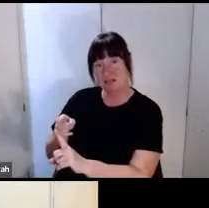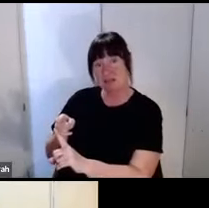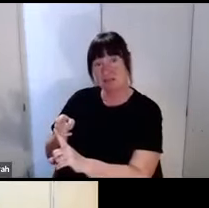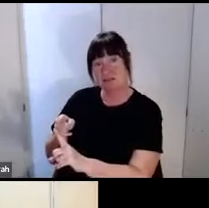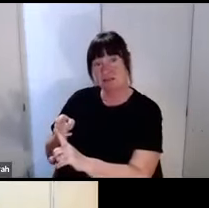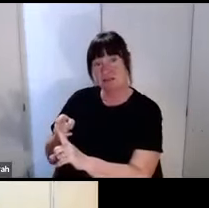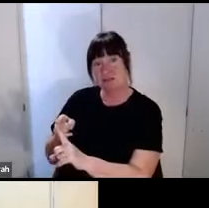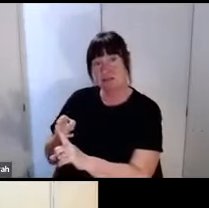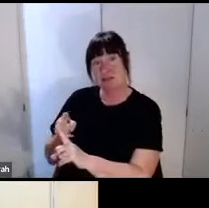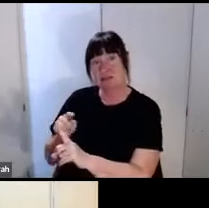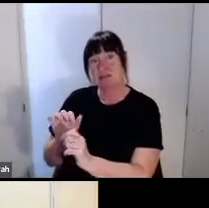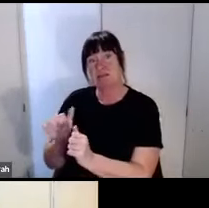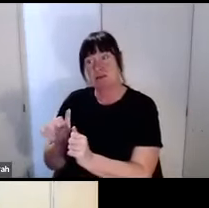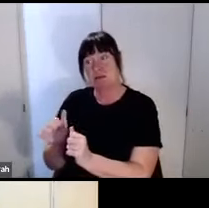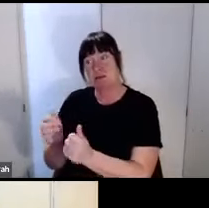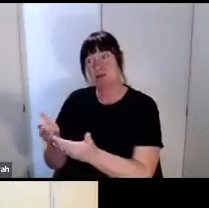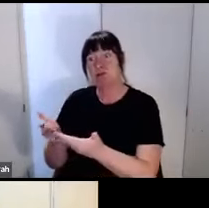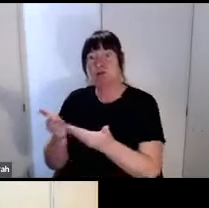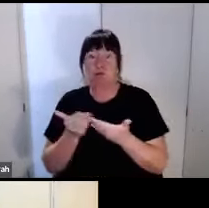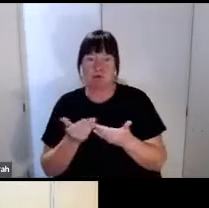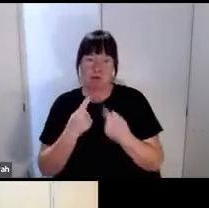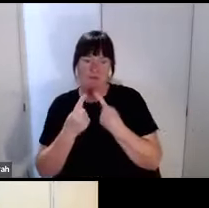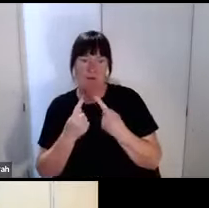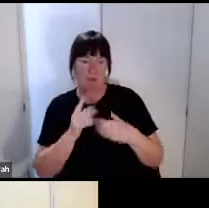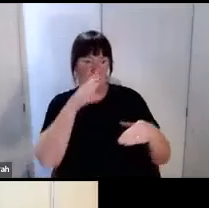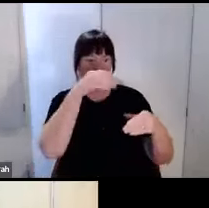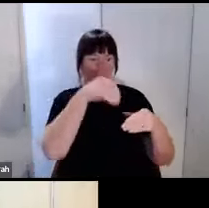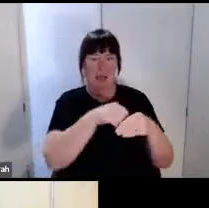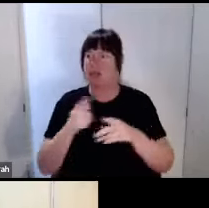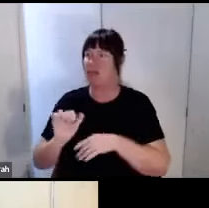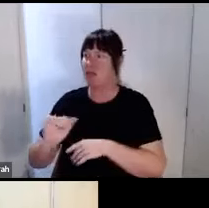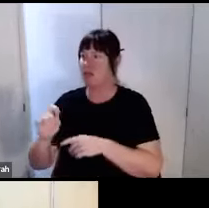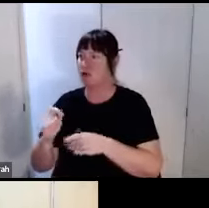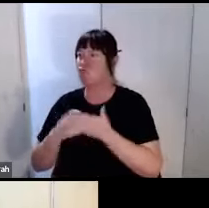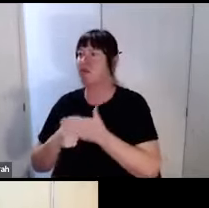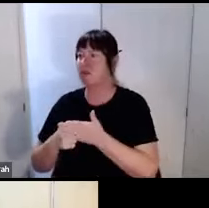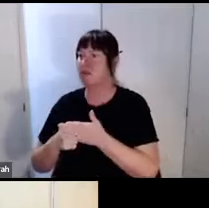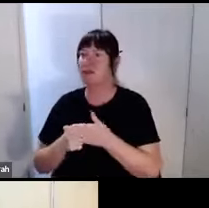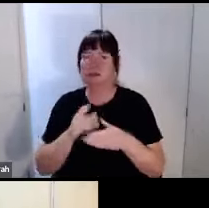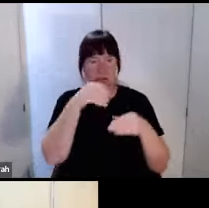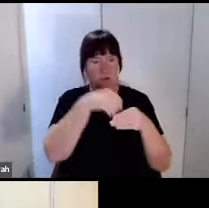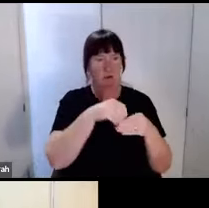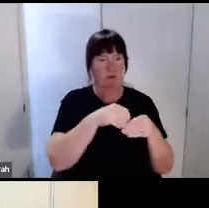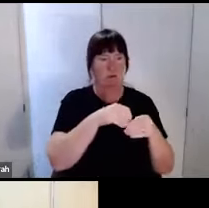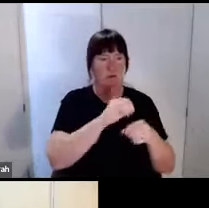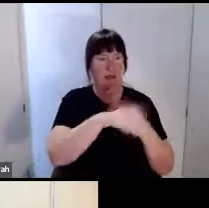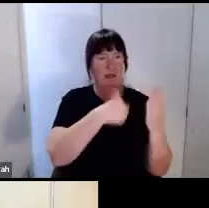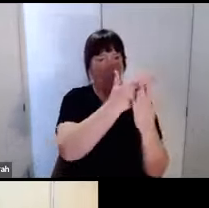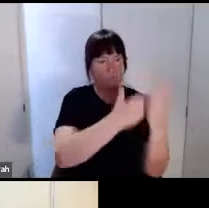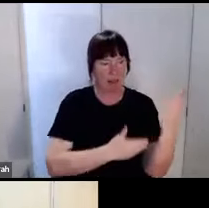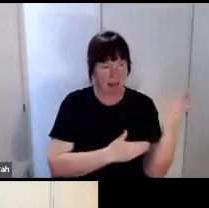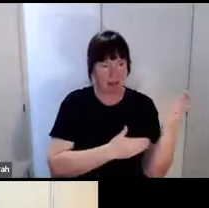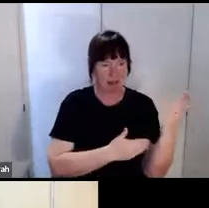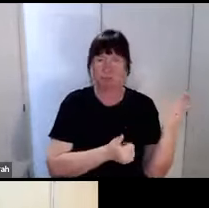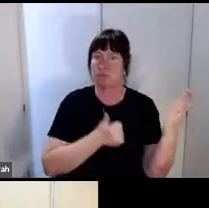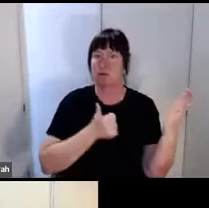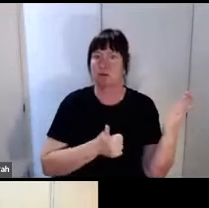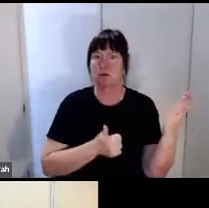that information and make that into the bill, perfect. Because we don't need to reinvent the wheel as